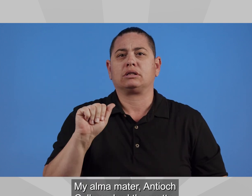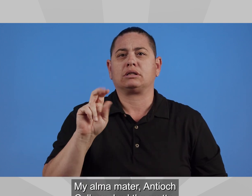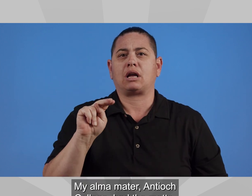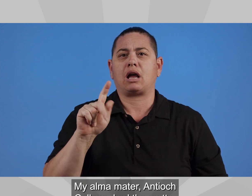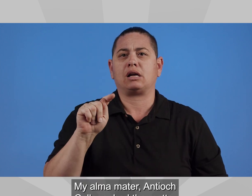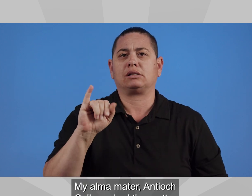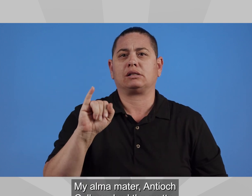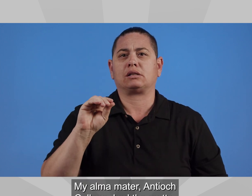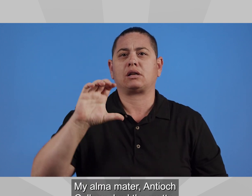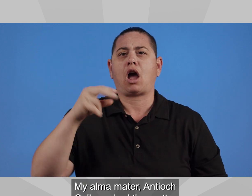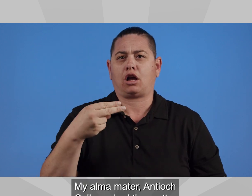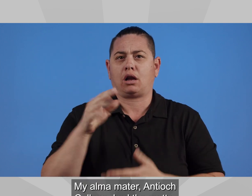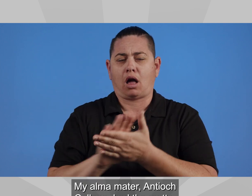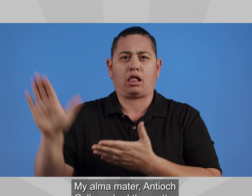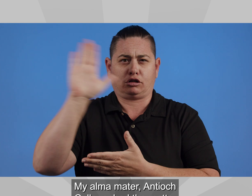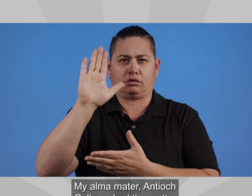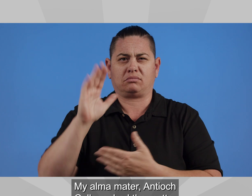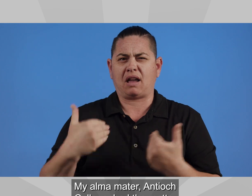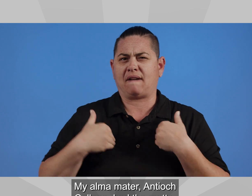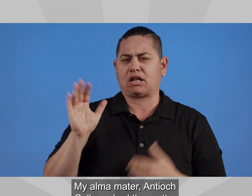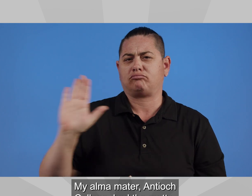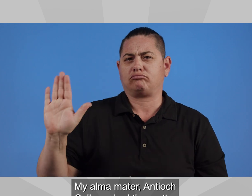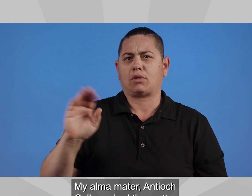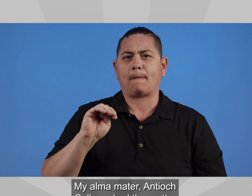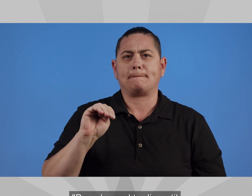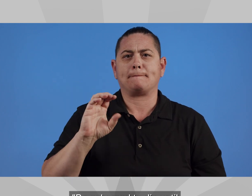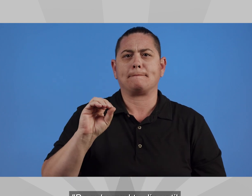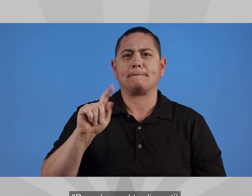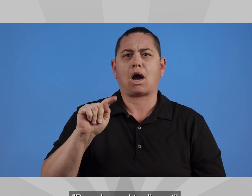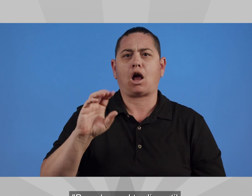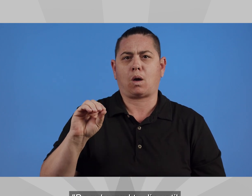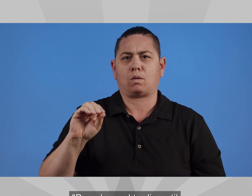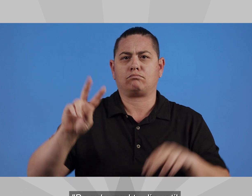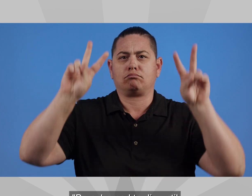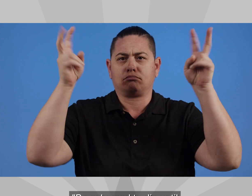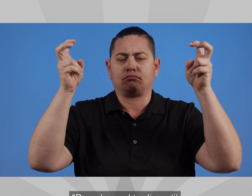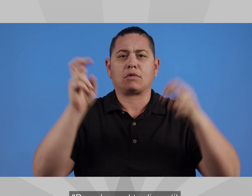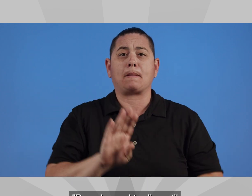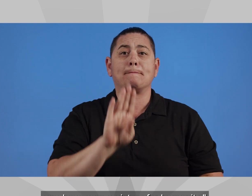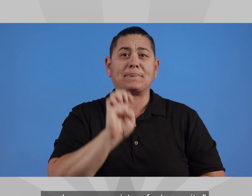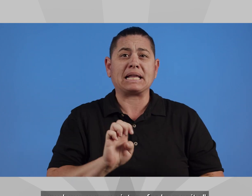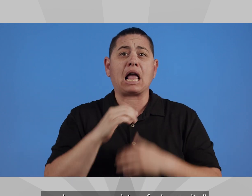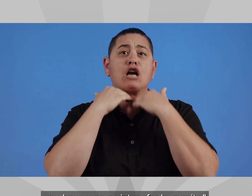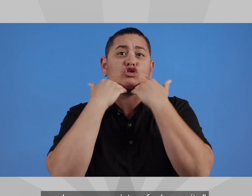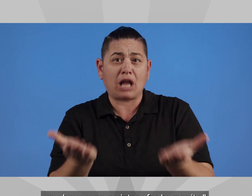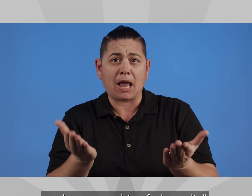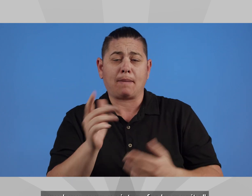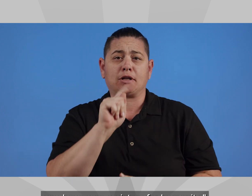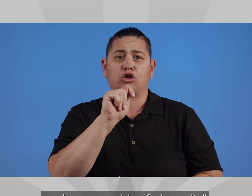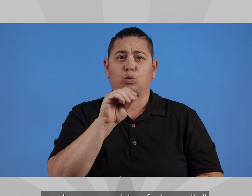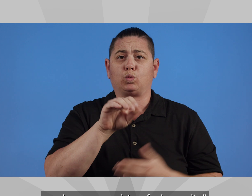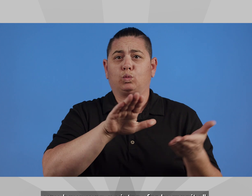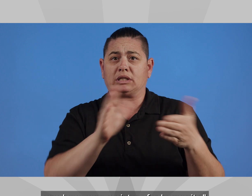My alma mater, Antioch College, had the motto, "Be ashamed to die until you have won a